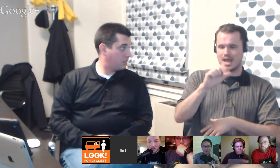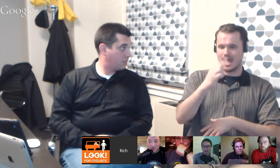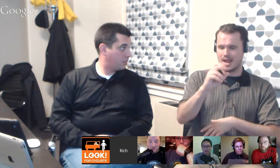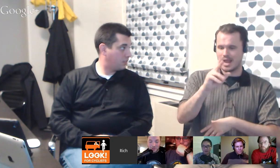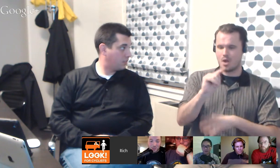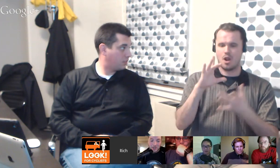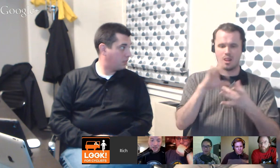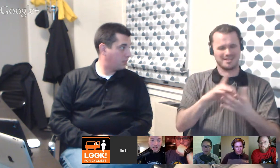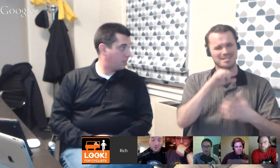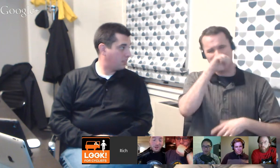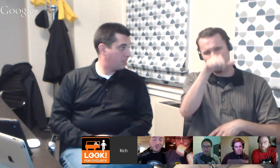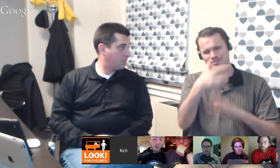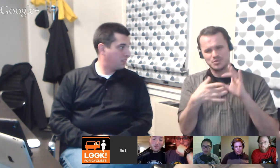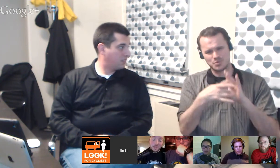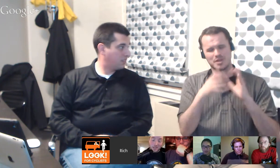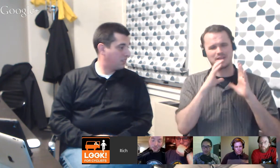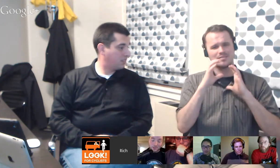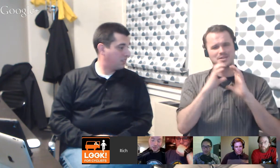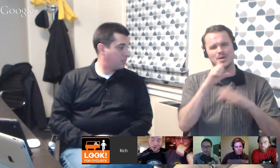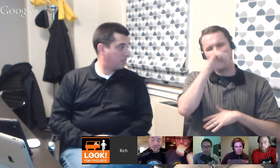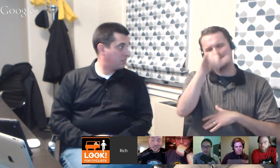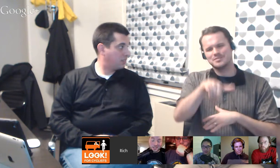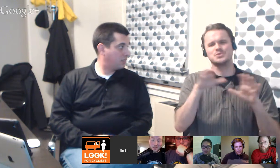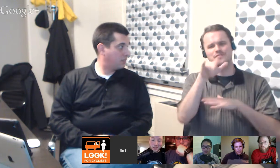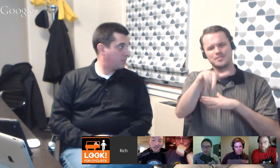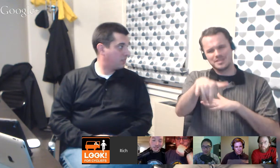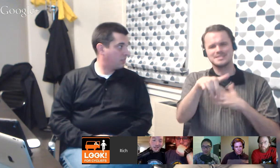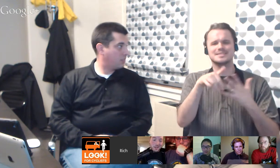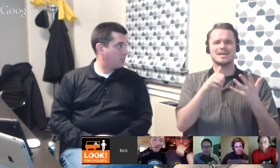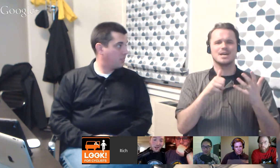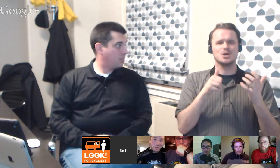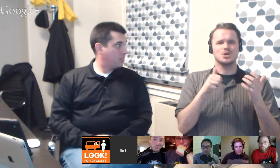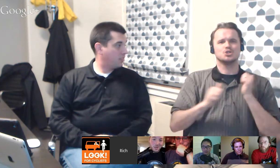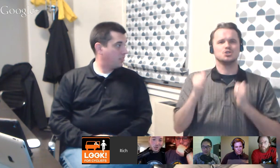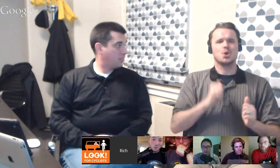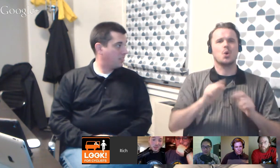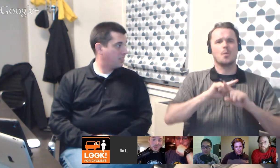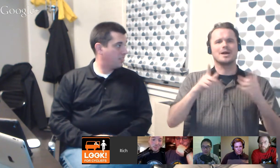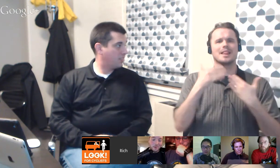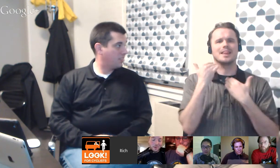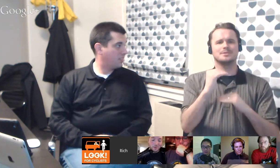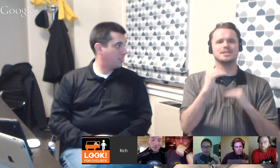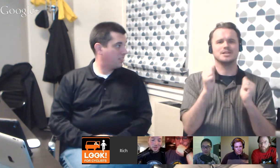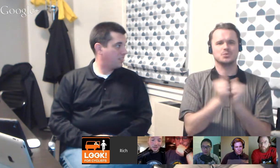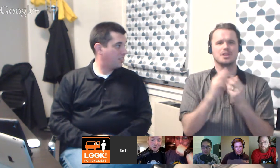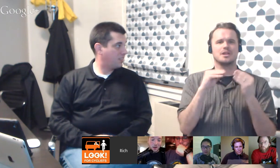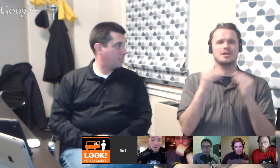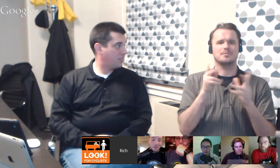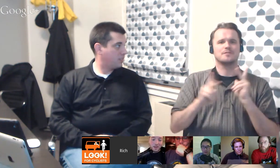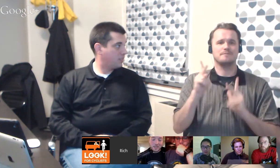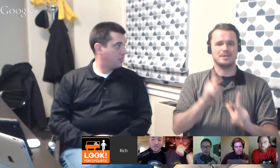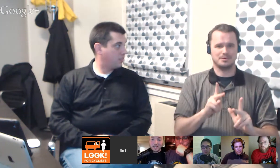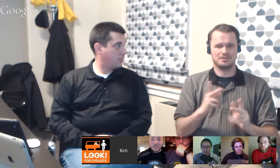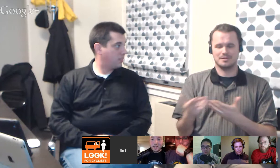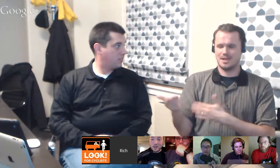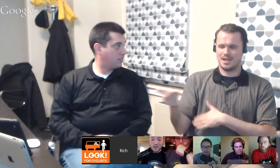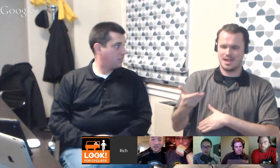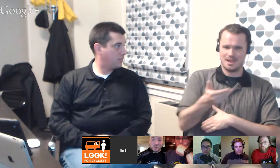join the conversation. And I would love to do that for this episode, except that there's a limitation with the number of people you can